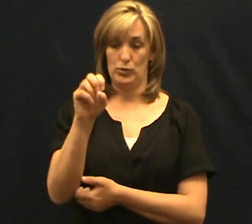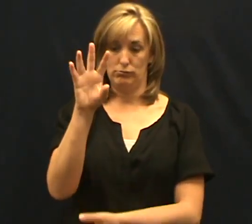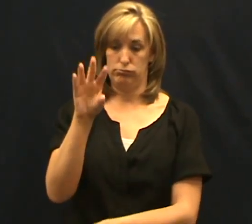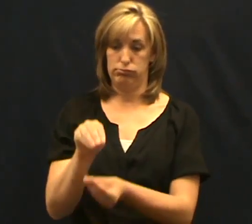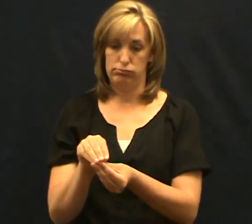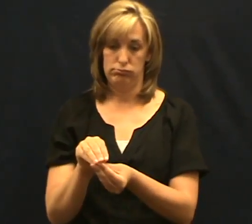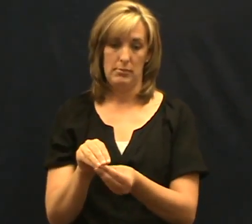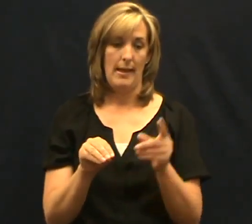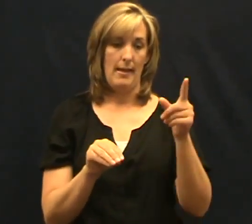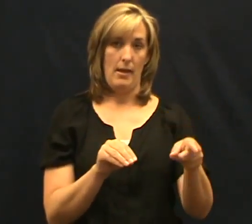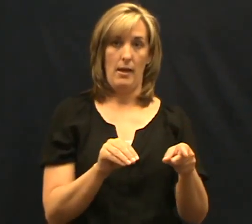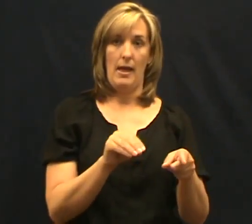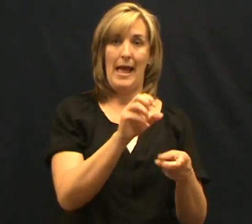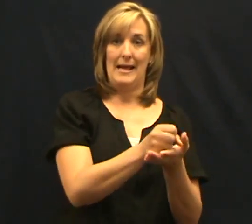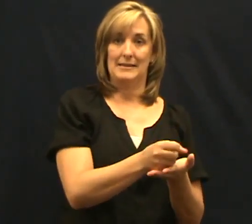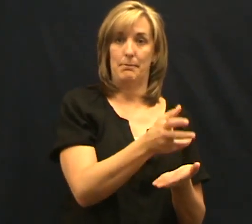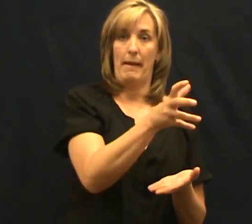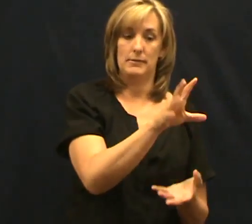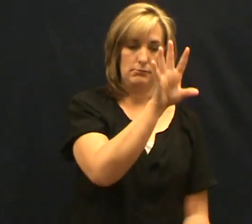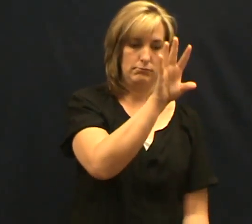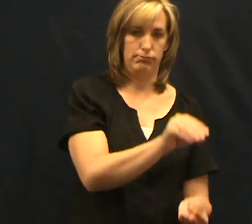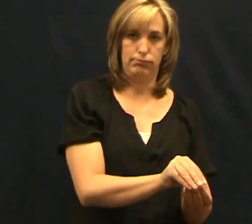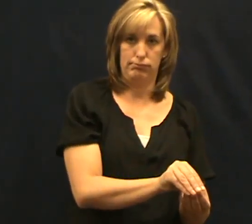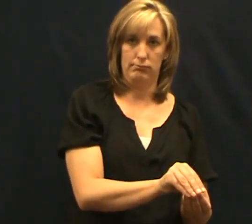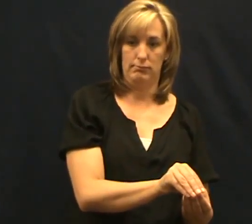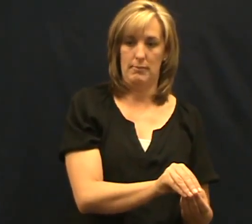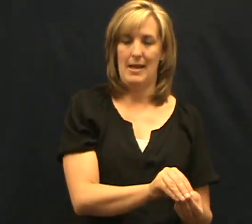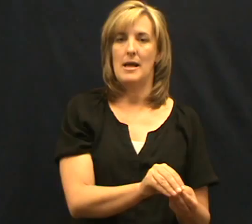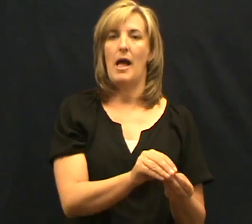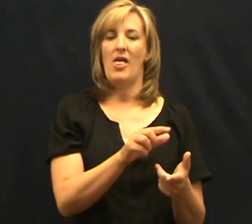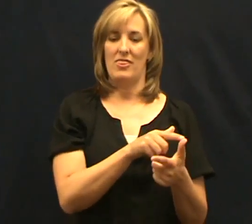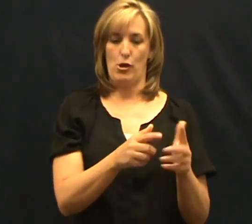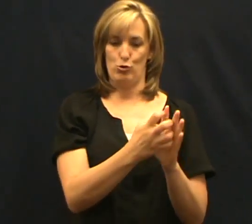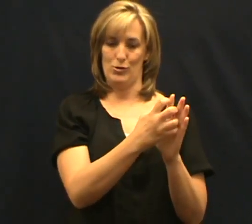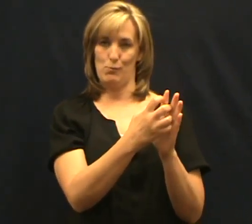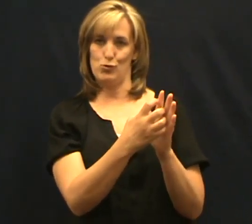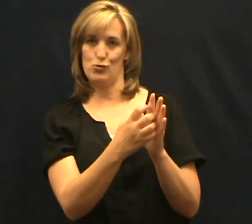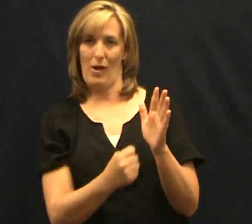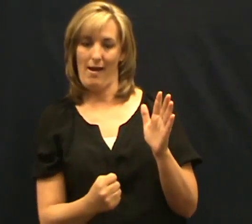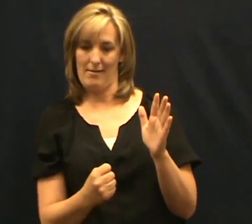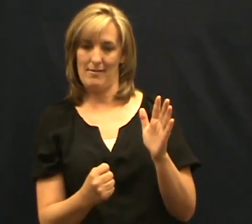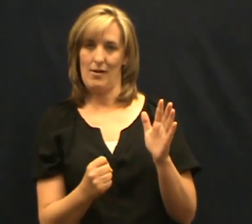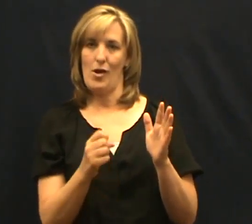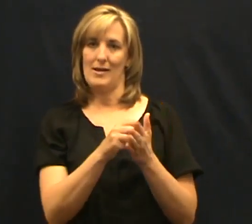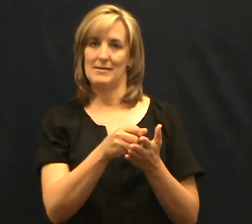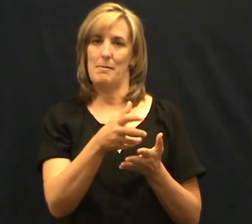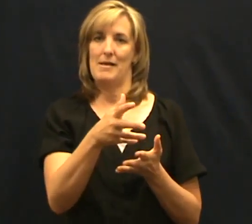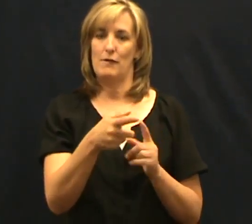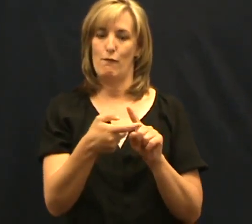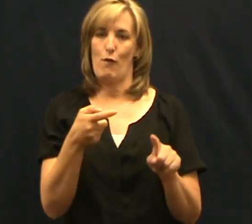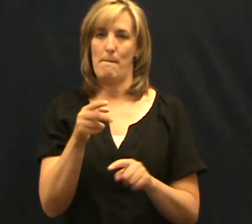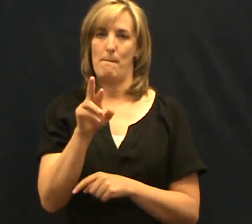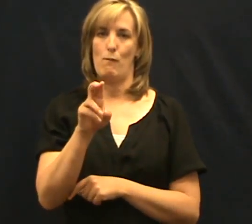total expenses, you subtract your expenses from your revenue, the result is net income. In this